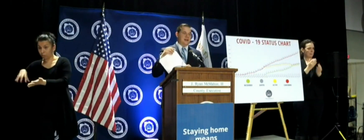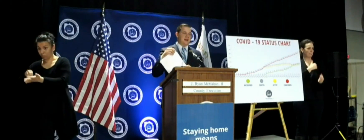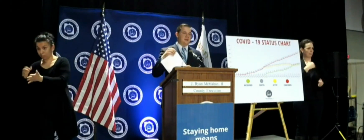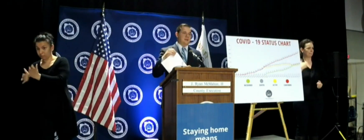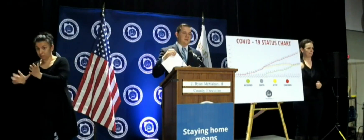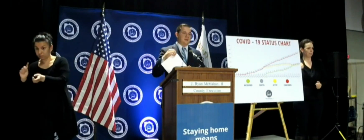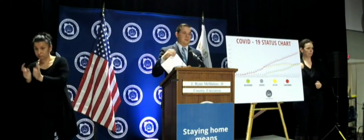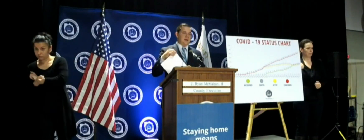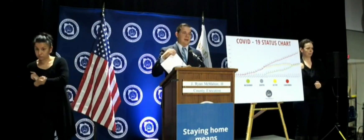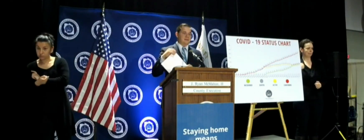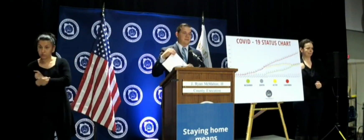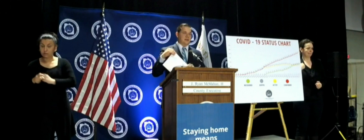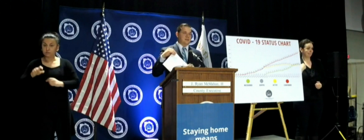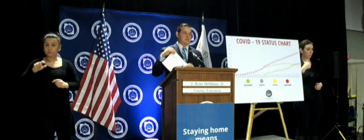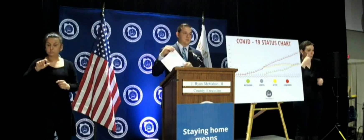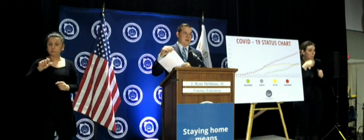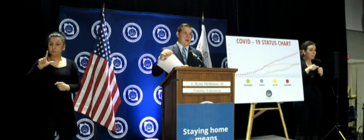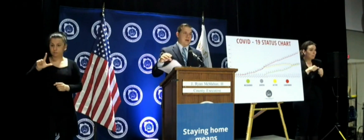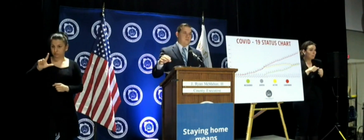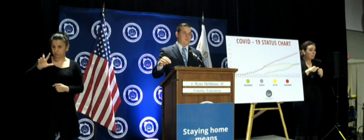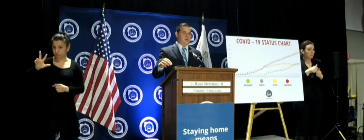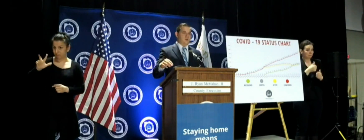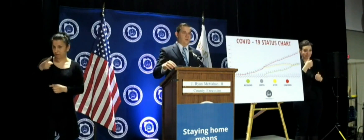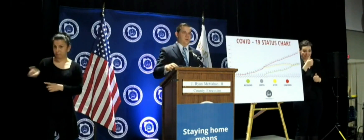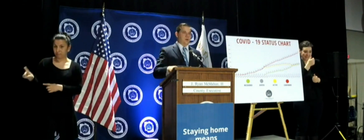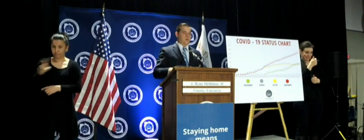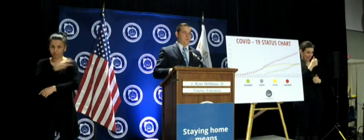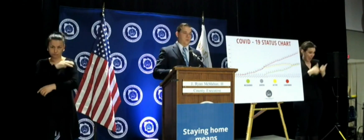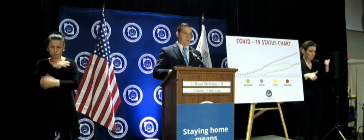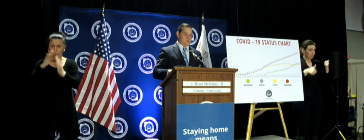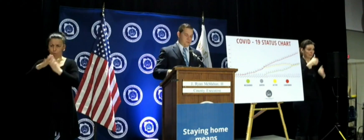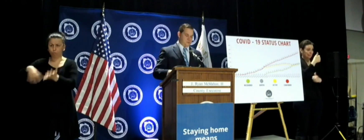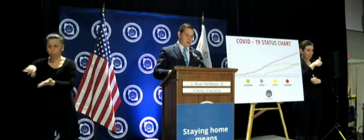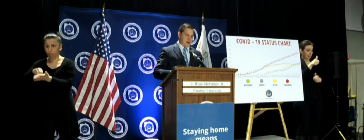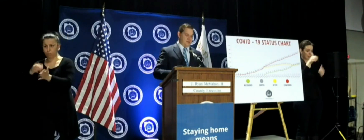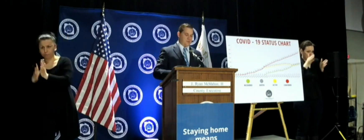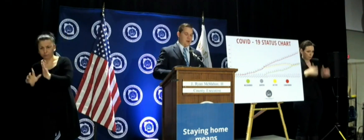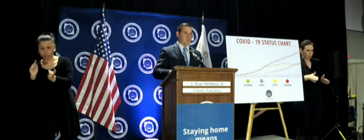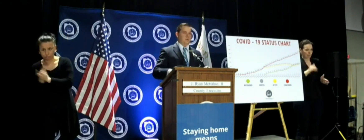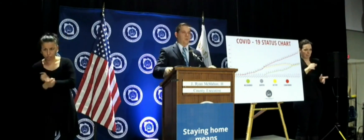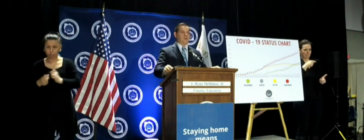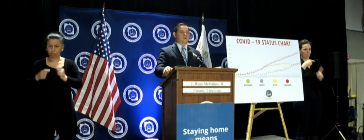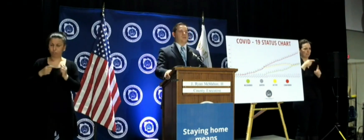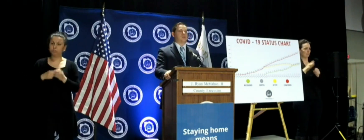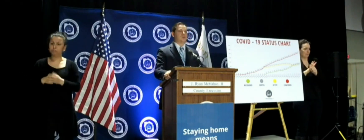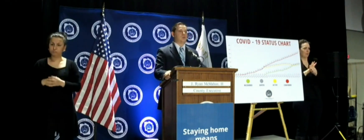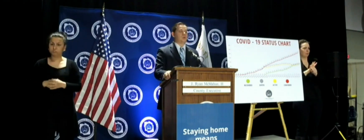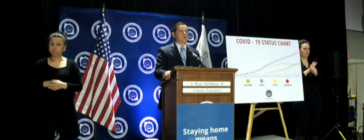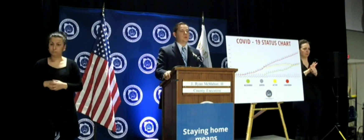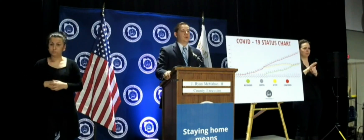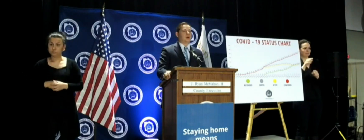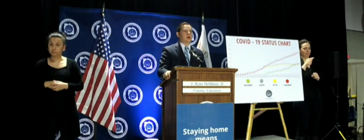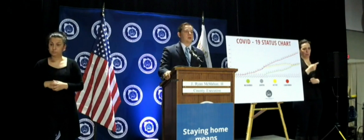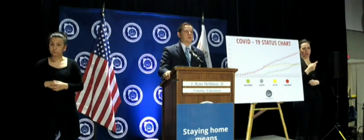every 10 positive cases we have, we know we will have probably 1 to